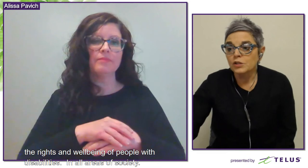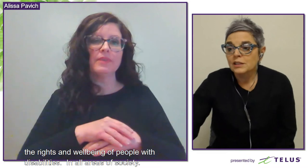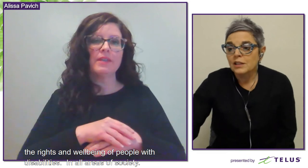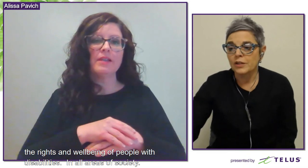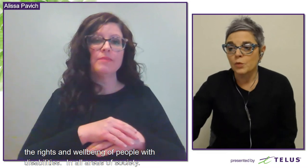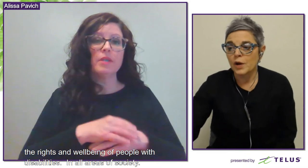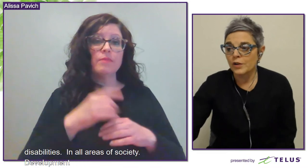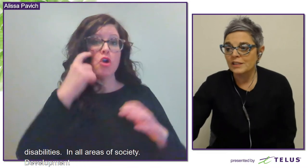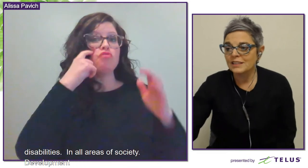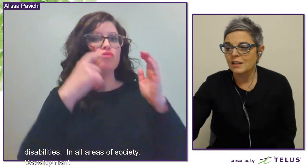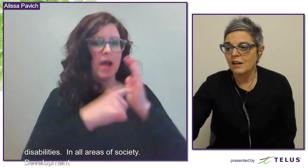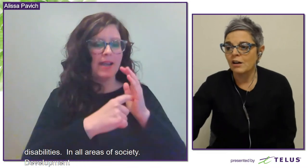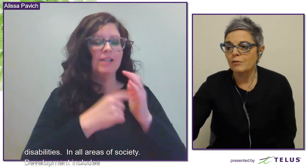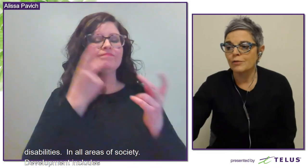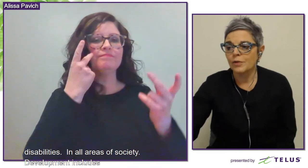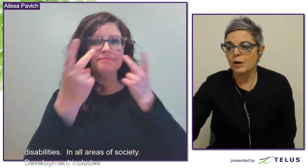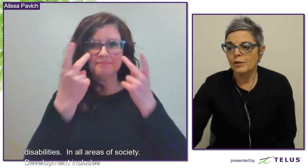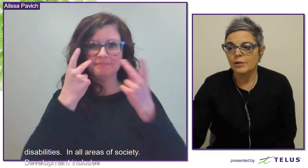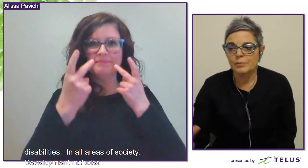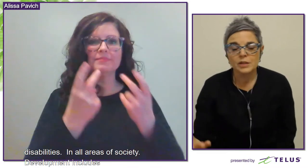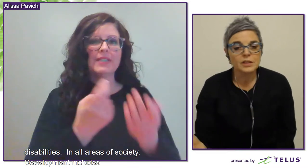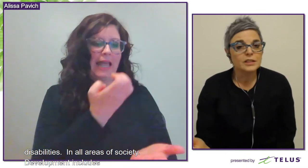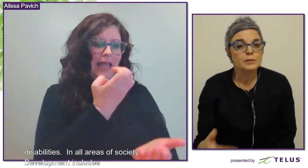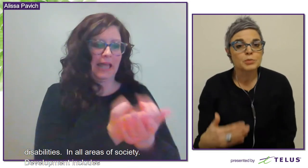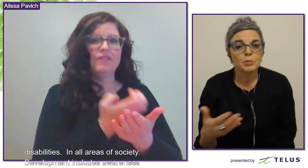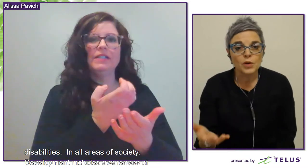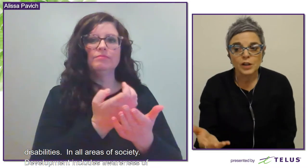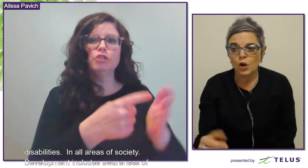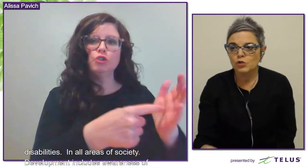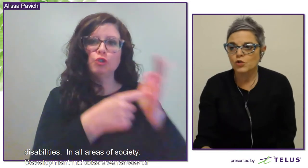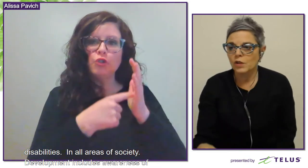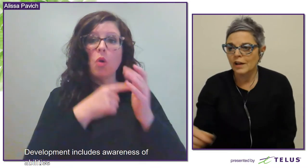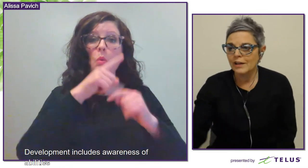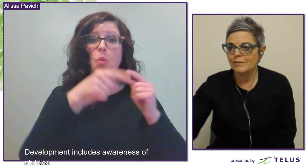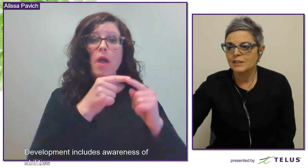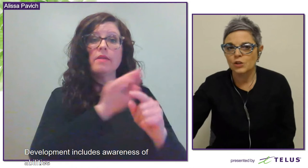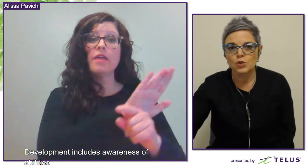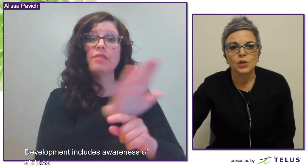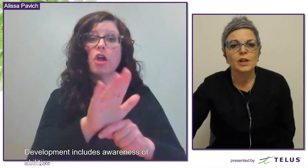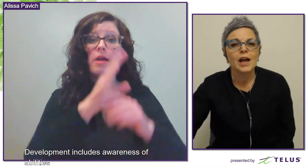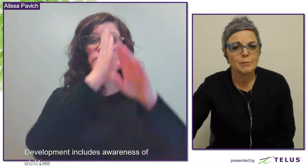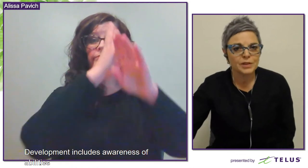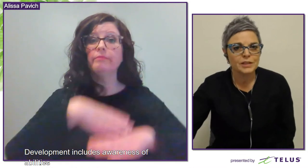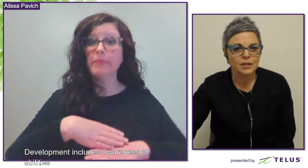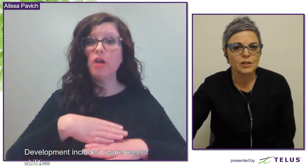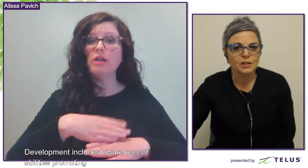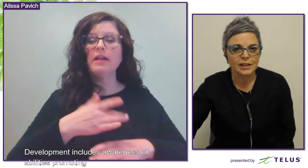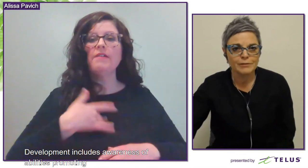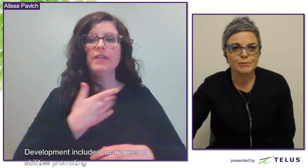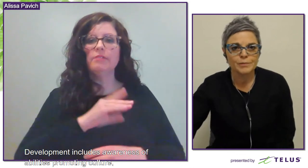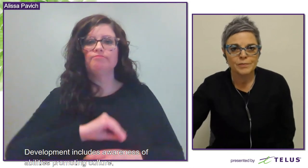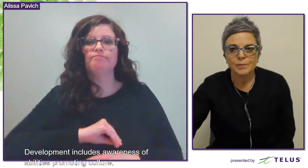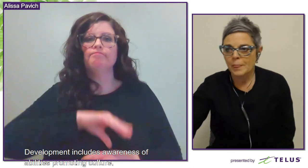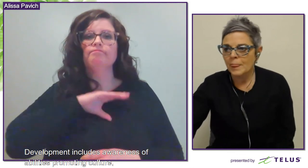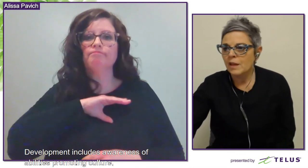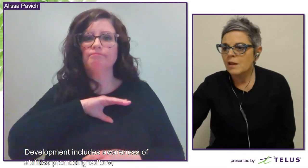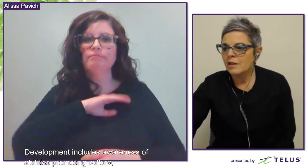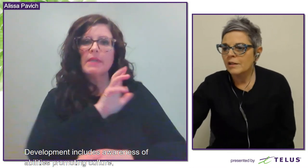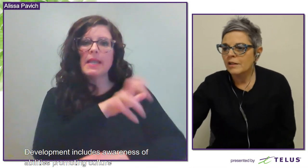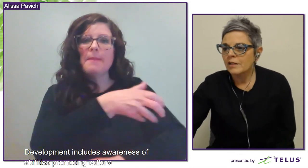Development includes the awareness of abilities promoting cultural life, social, and political life.